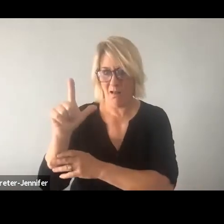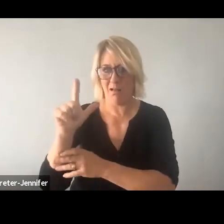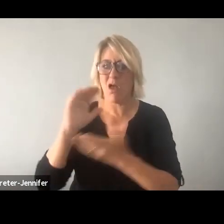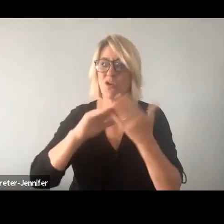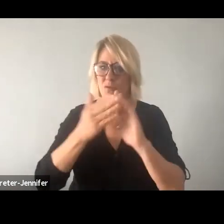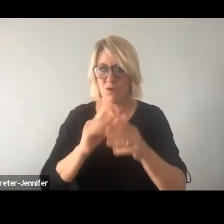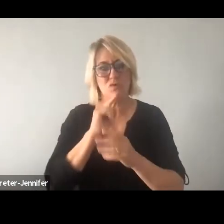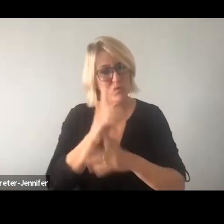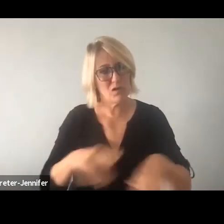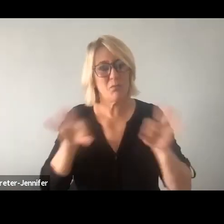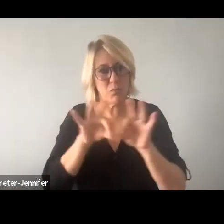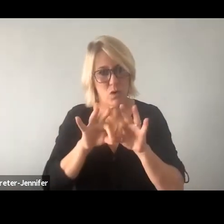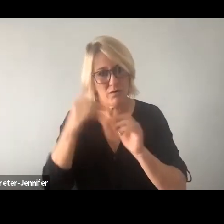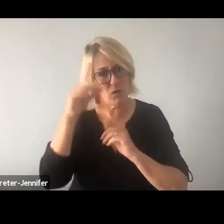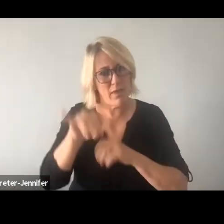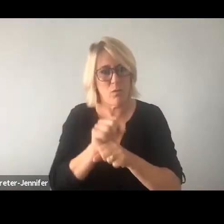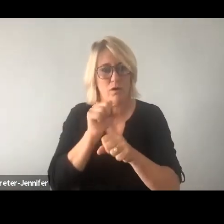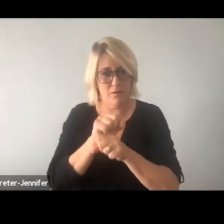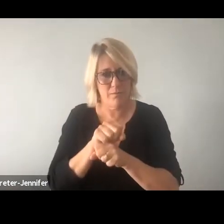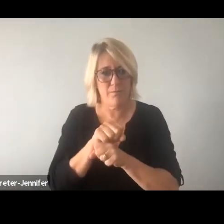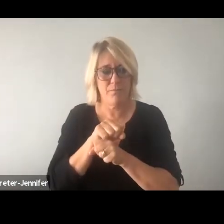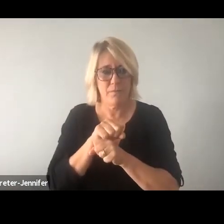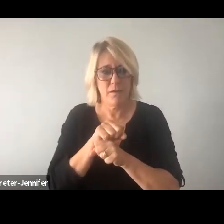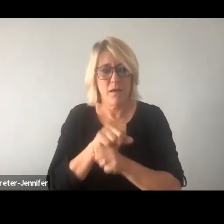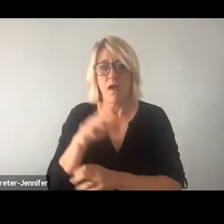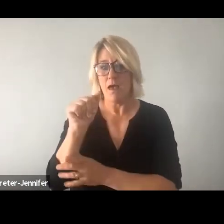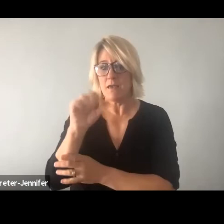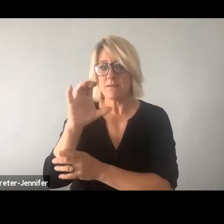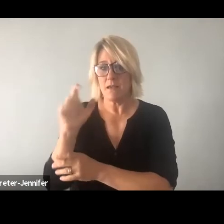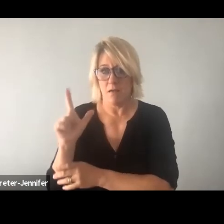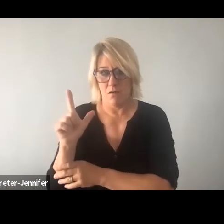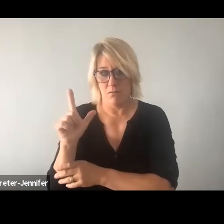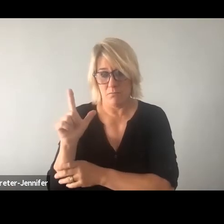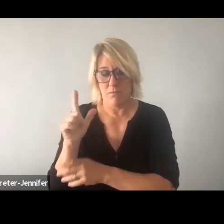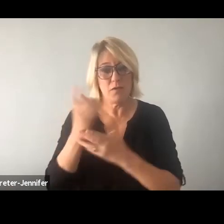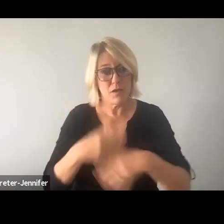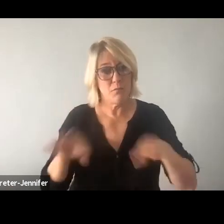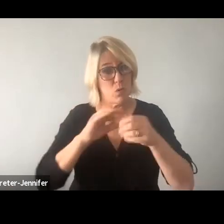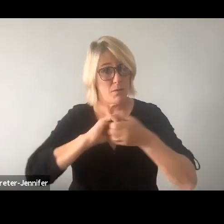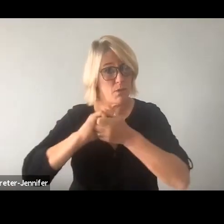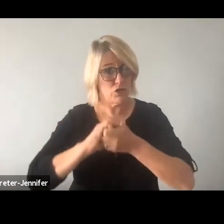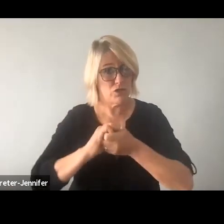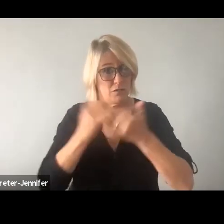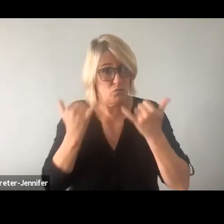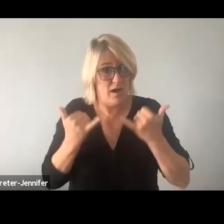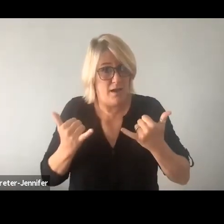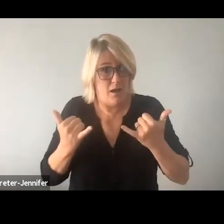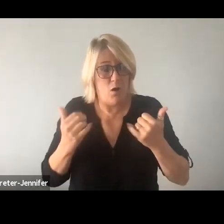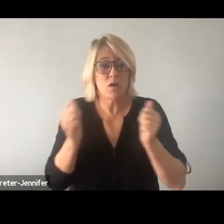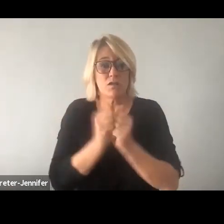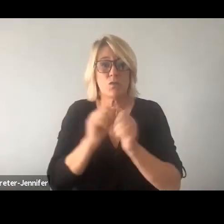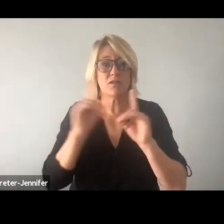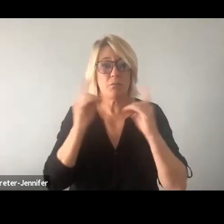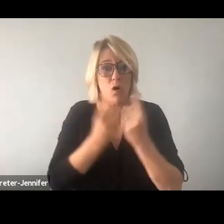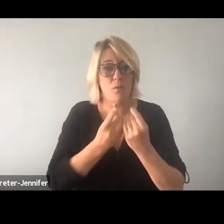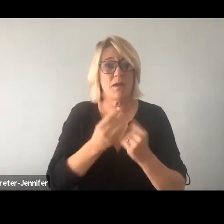so important to that work. At ACL, one of our most important partnerships right now is with the Department of